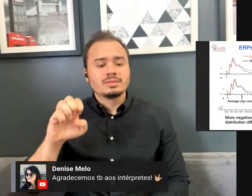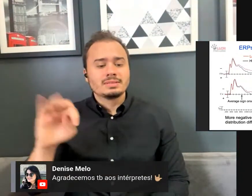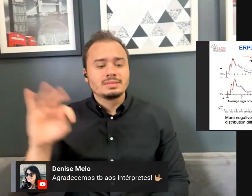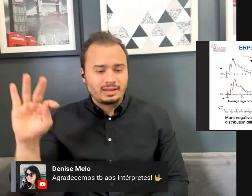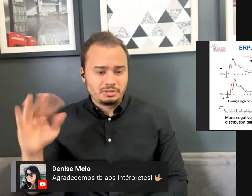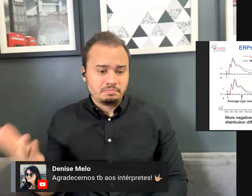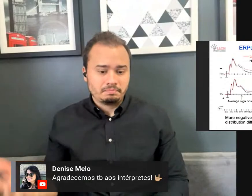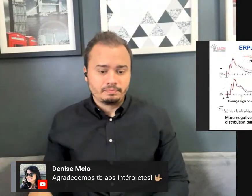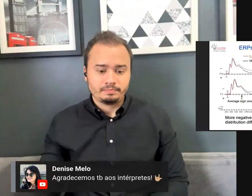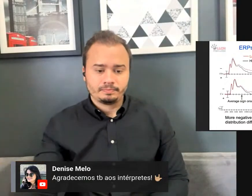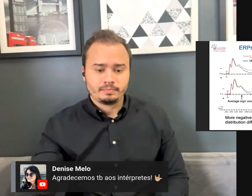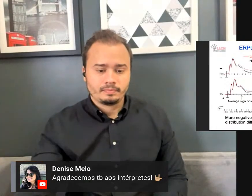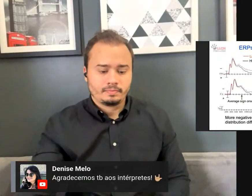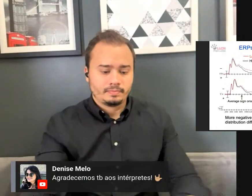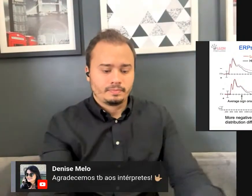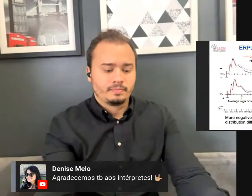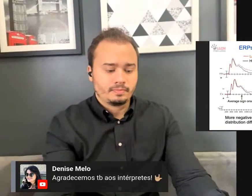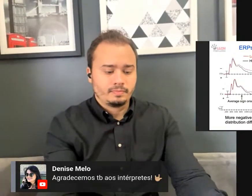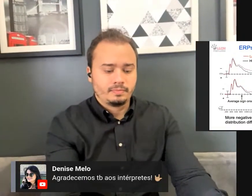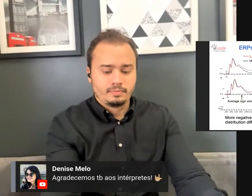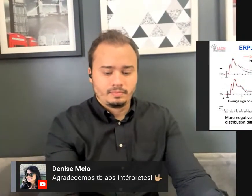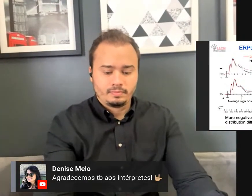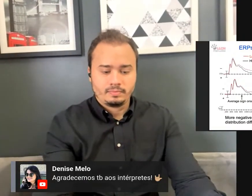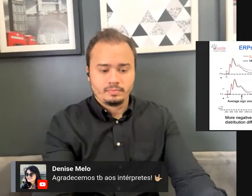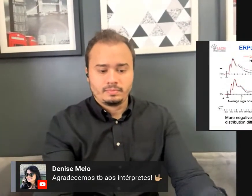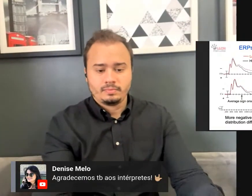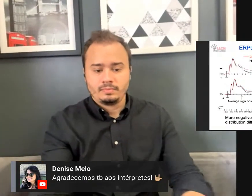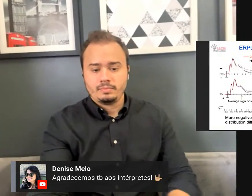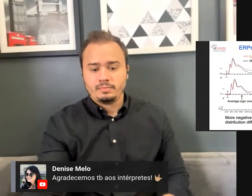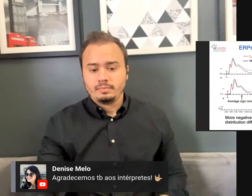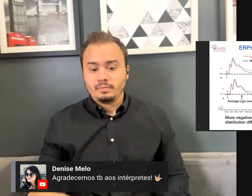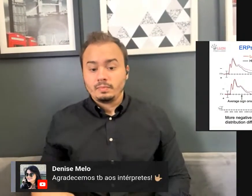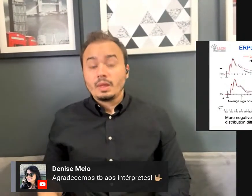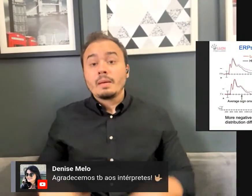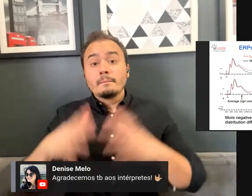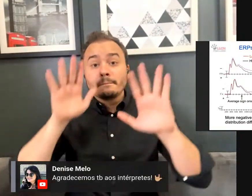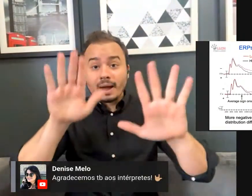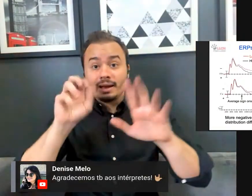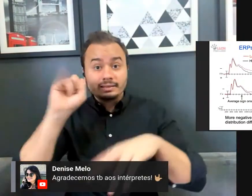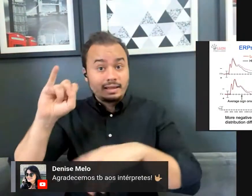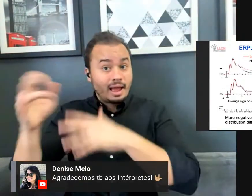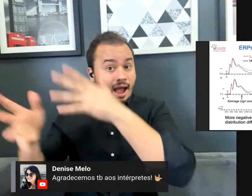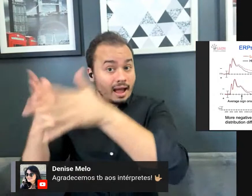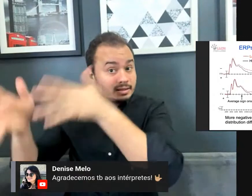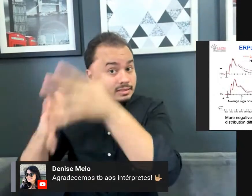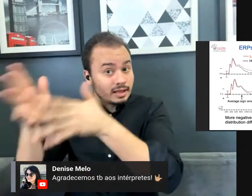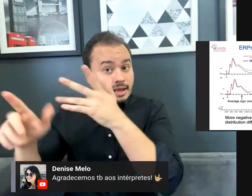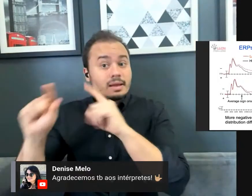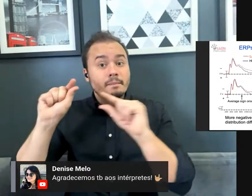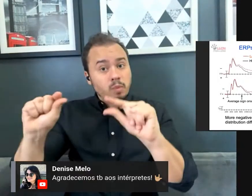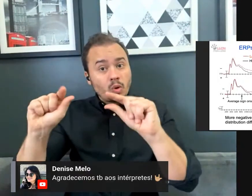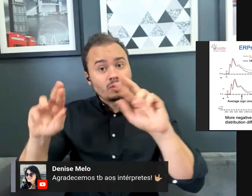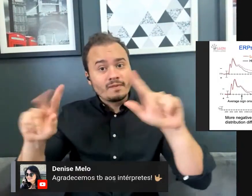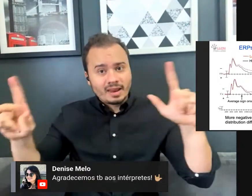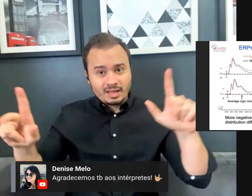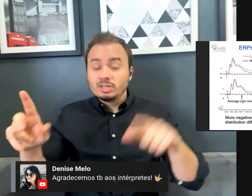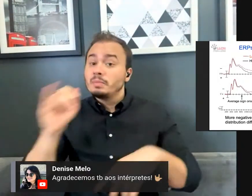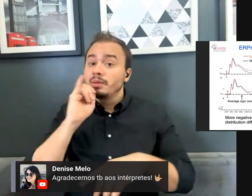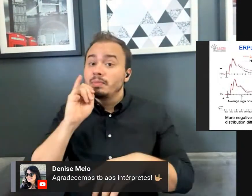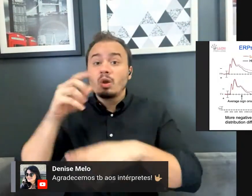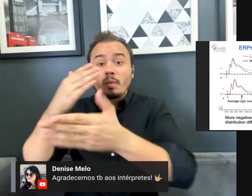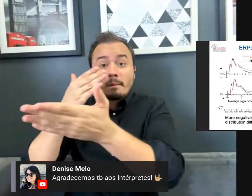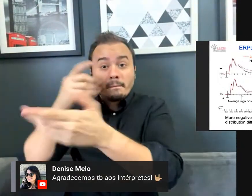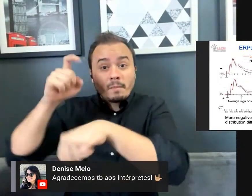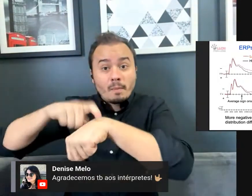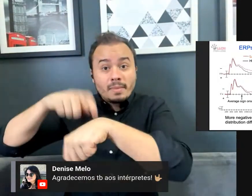and the word. For sign, it's different. You have transitions. So when the video starts, the signs then move